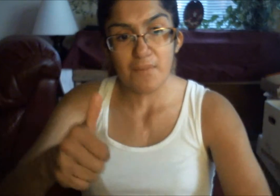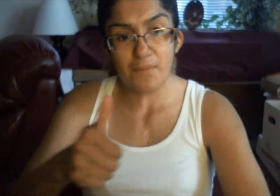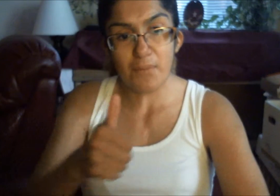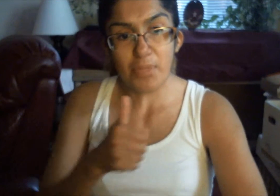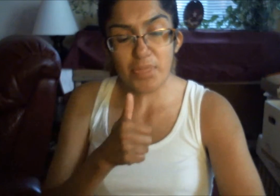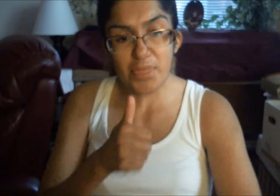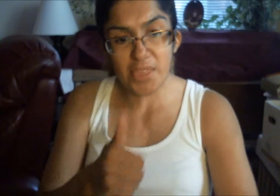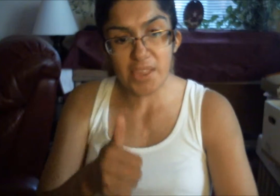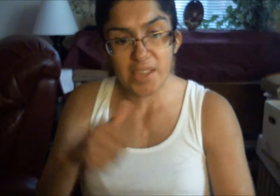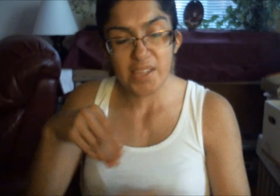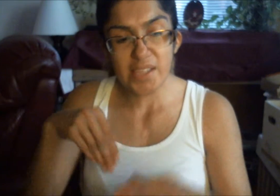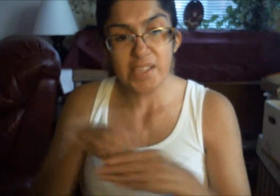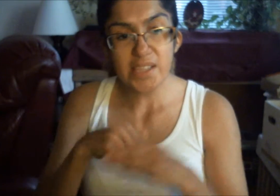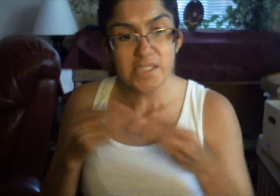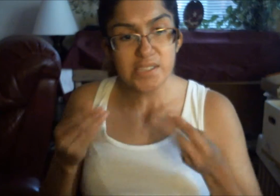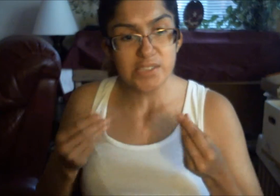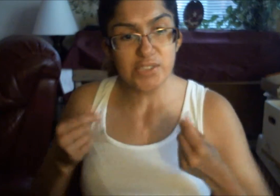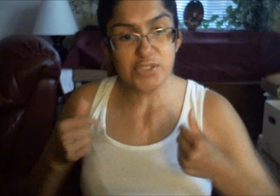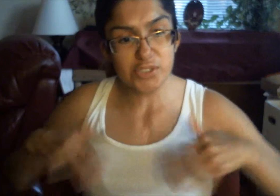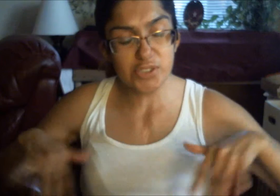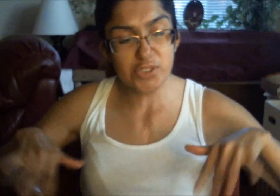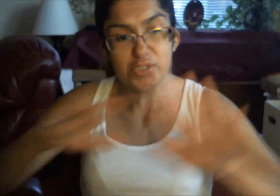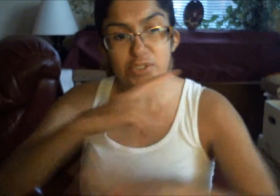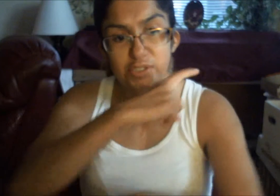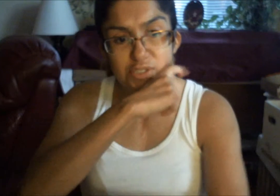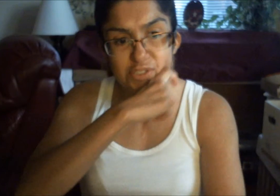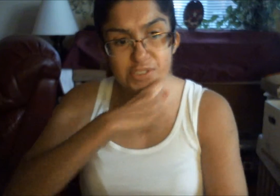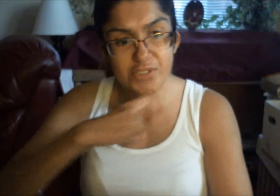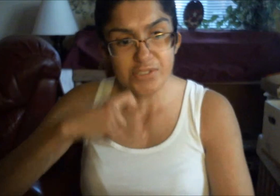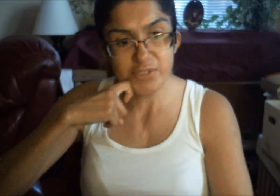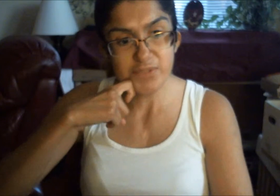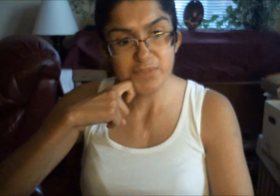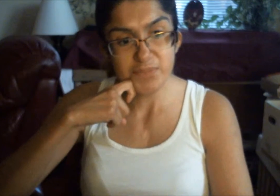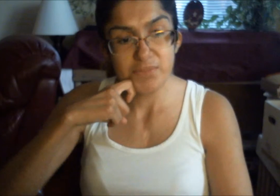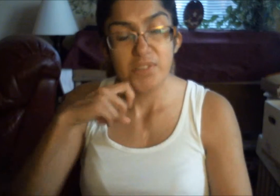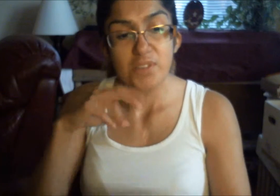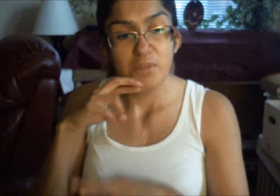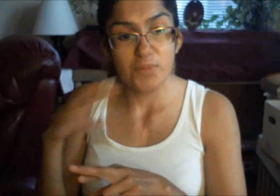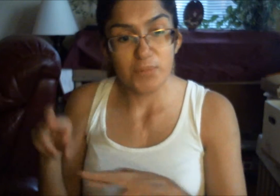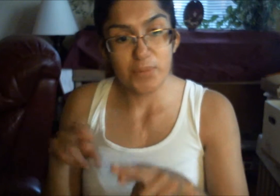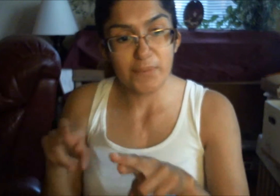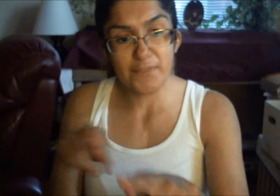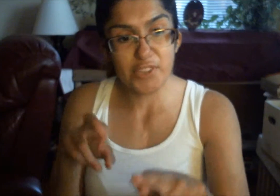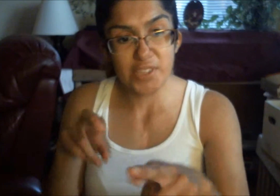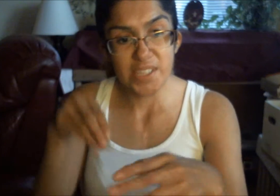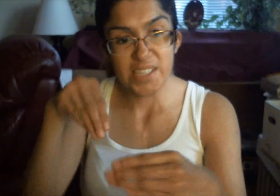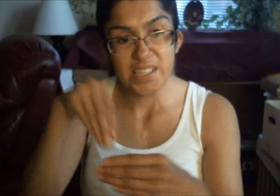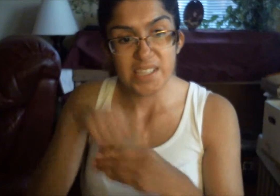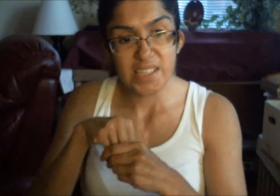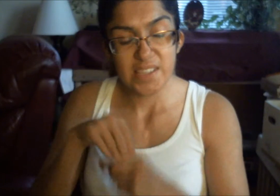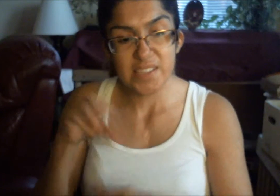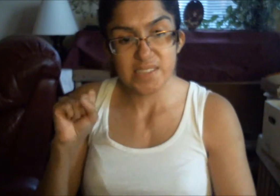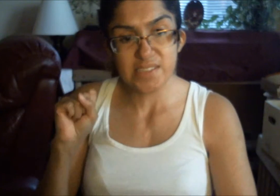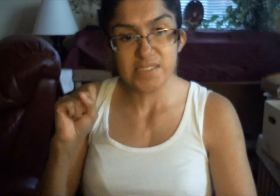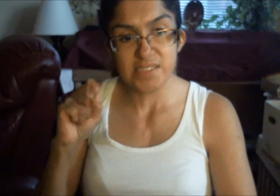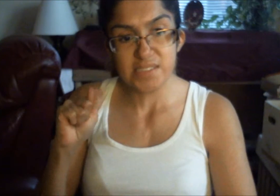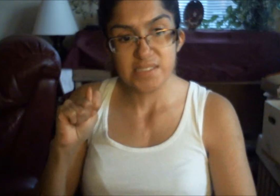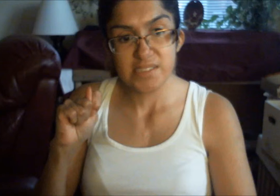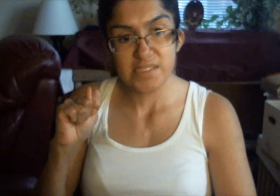small plants building cars for that area. Okay. Can you share what it's made out of? Fiberglass, polyurethane, and resin. You can